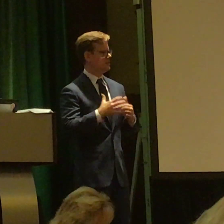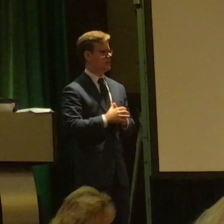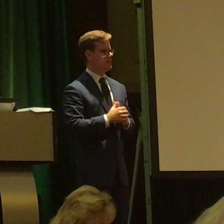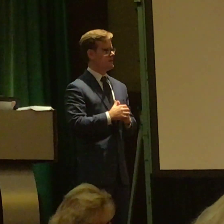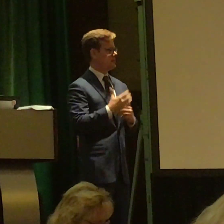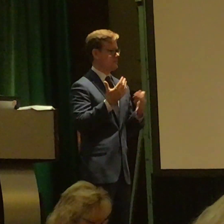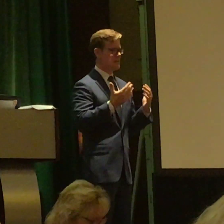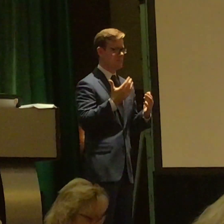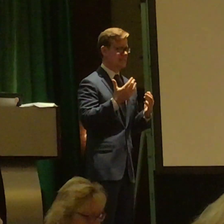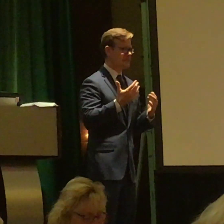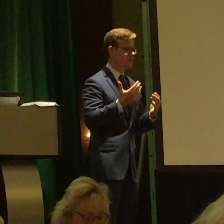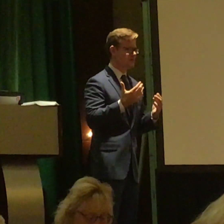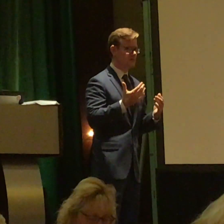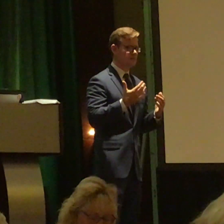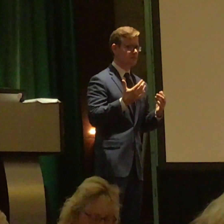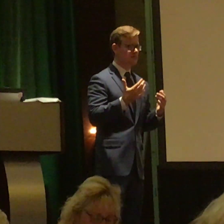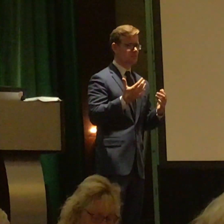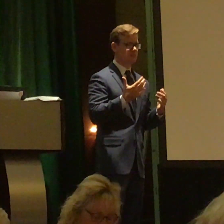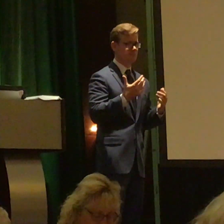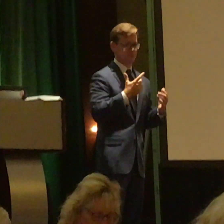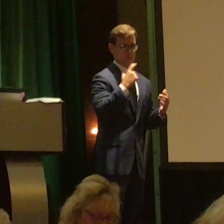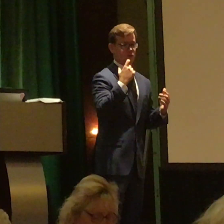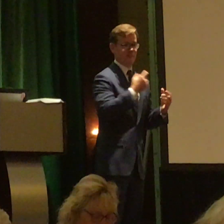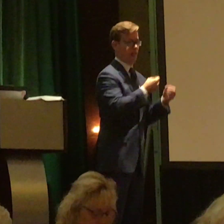and the deaf and hard of hearing community.